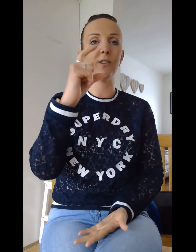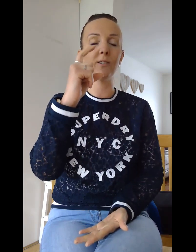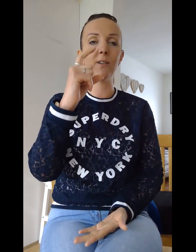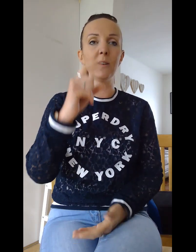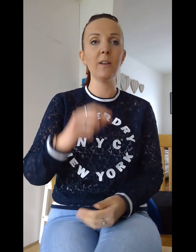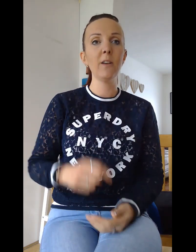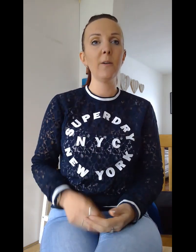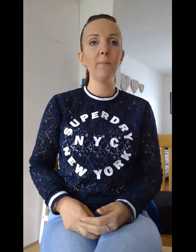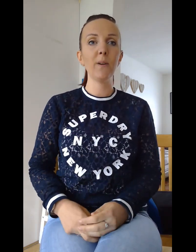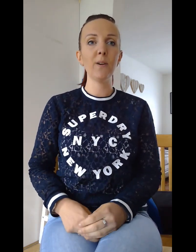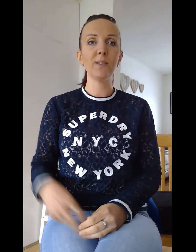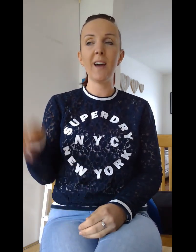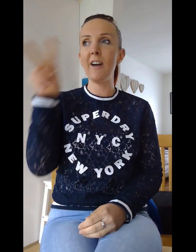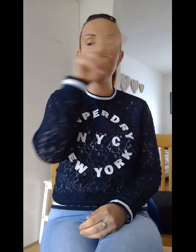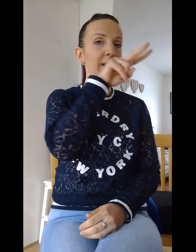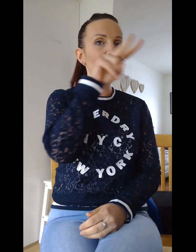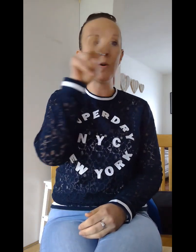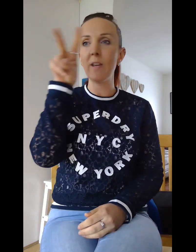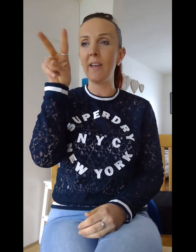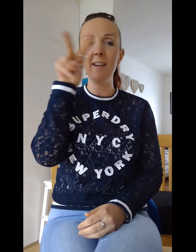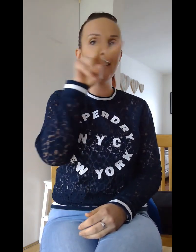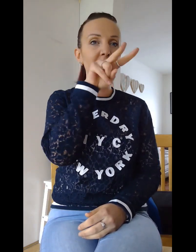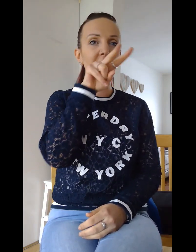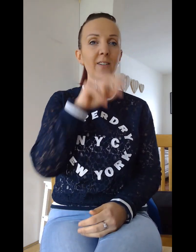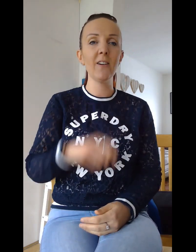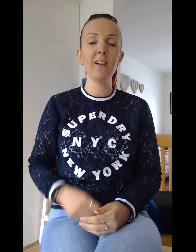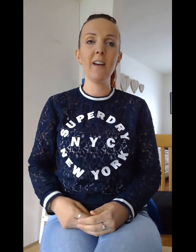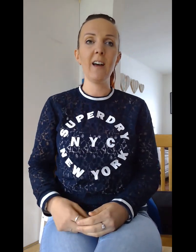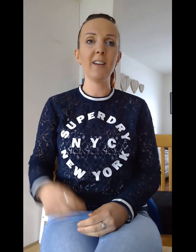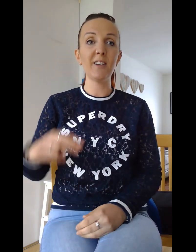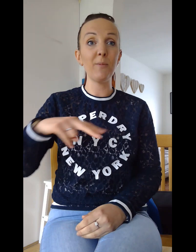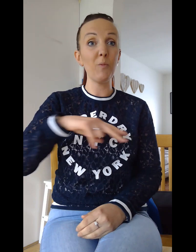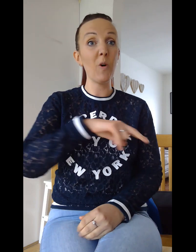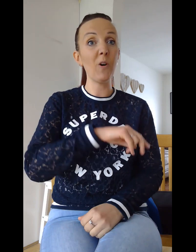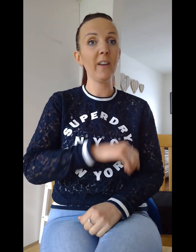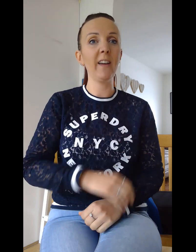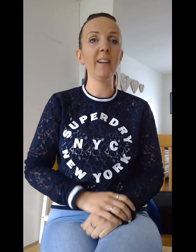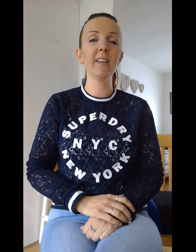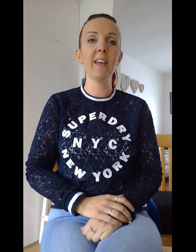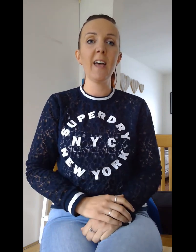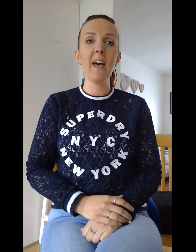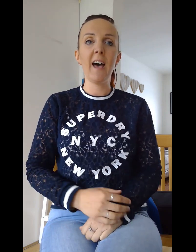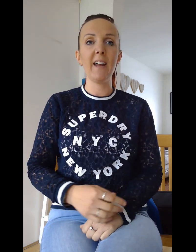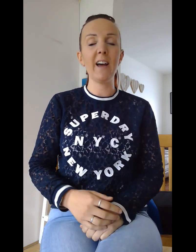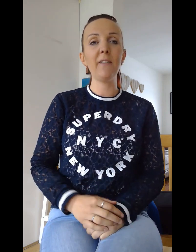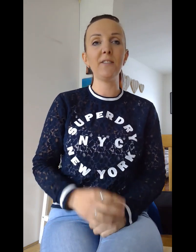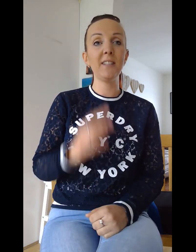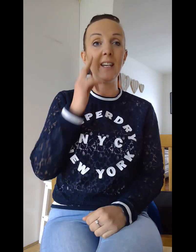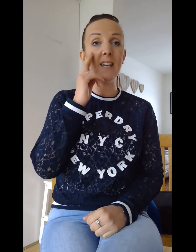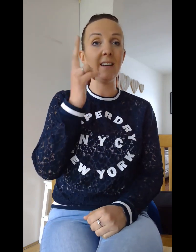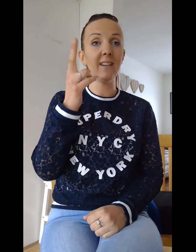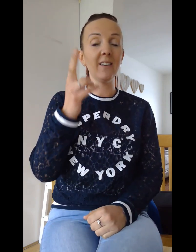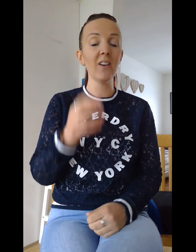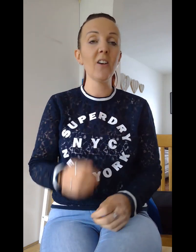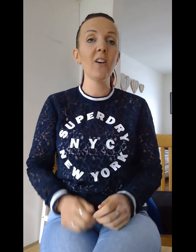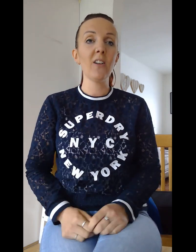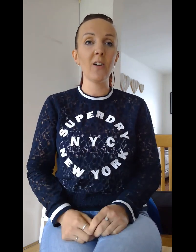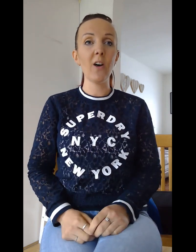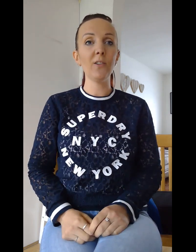Colours. Because I've been looking as I've been walking, and I've seen lots